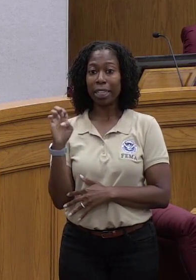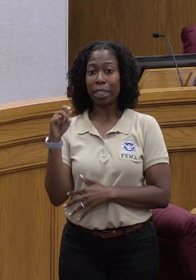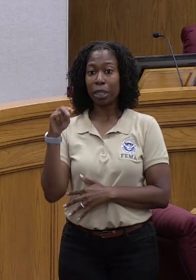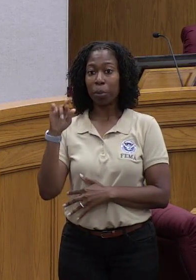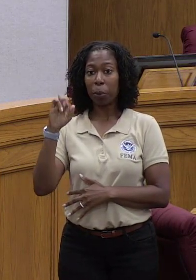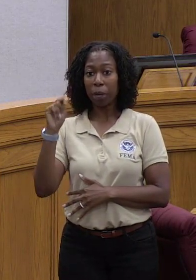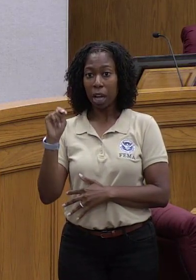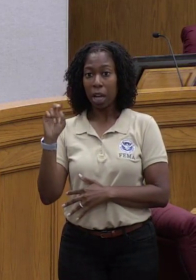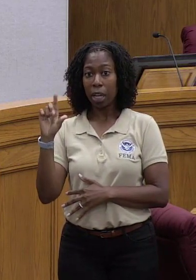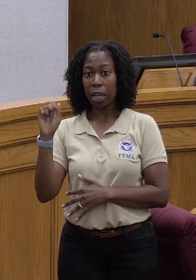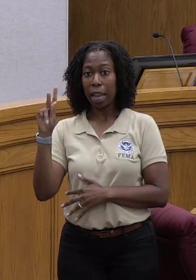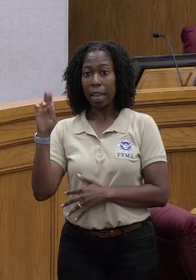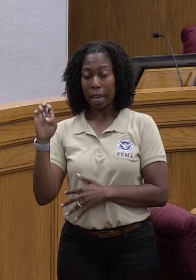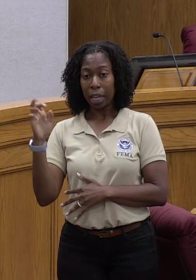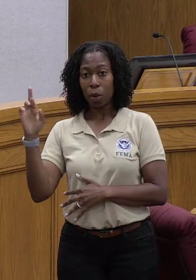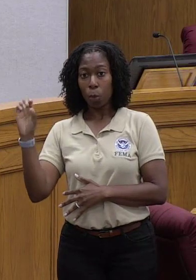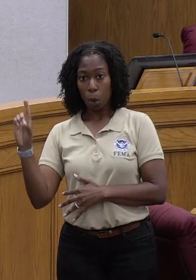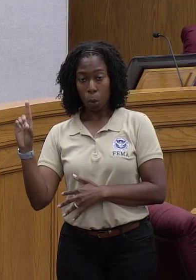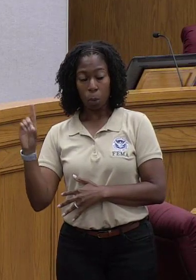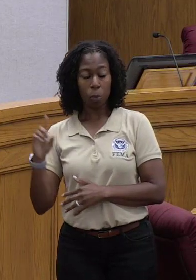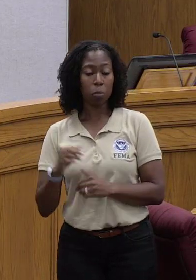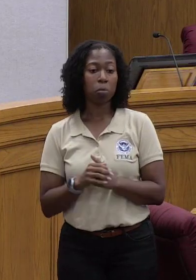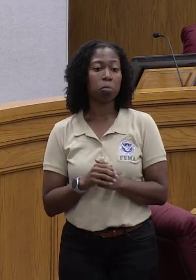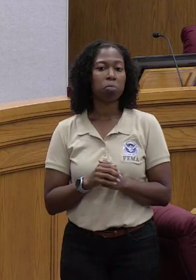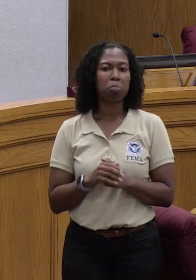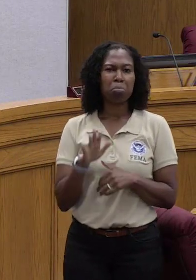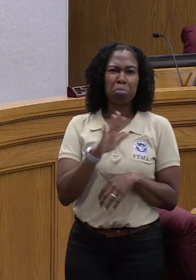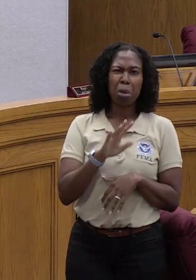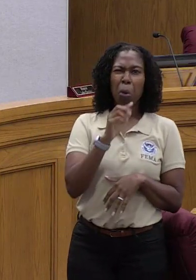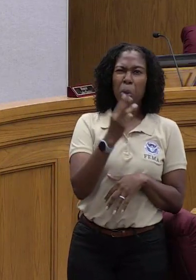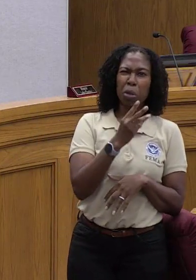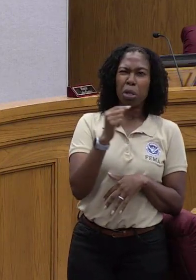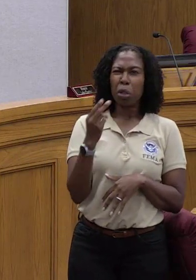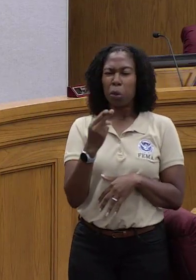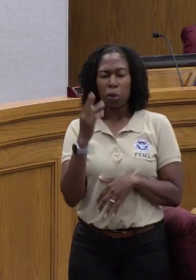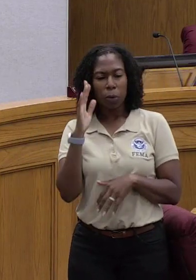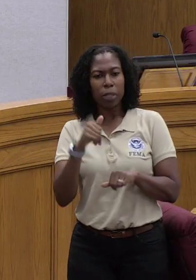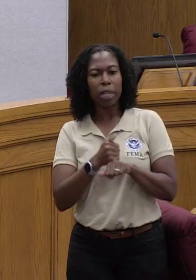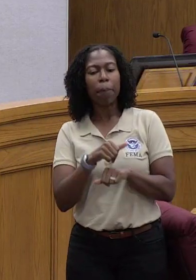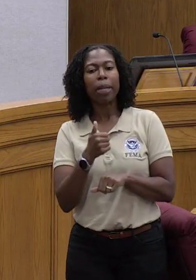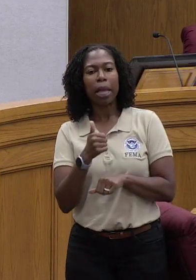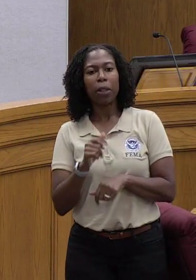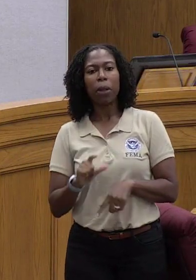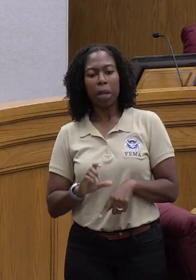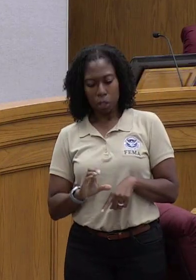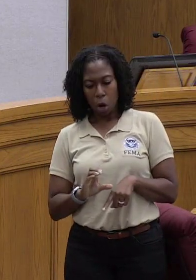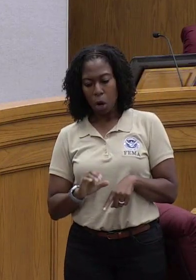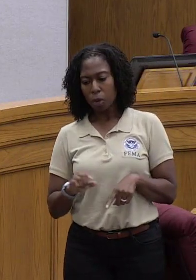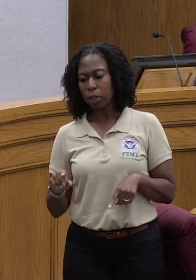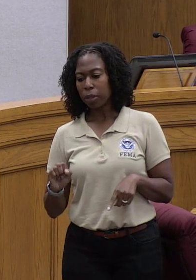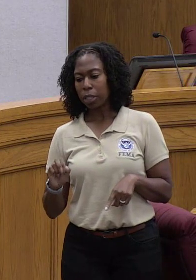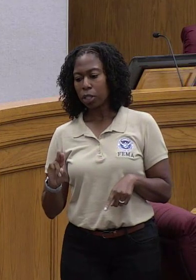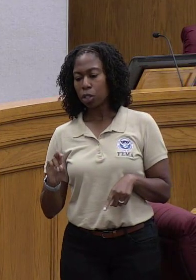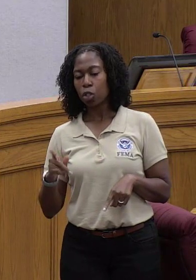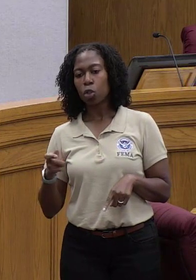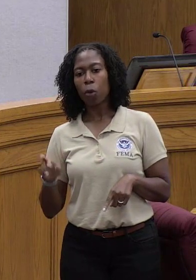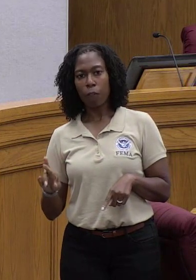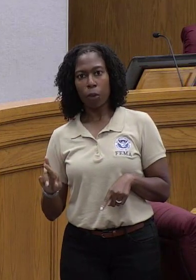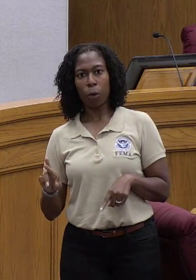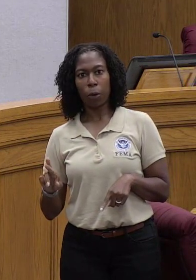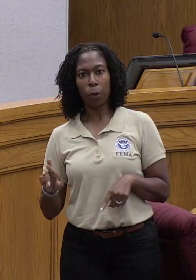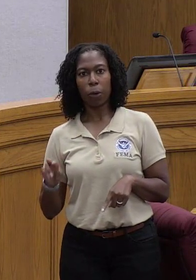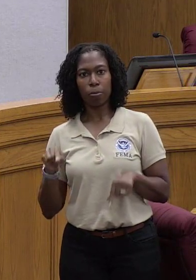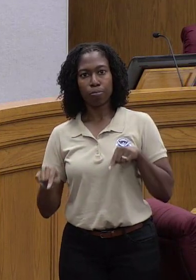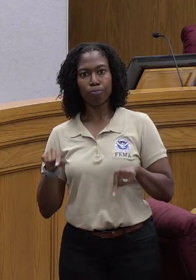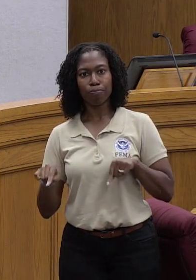by midweek we plan to have an additional facility in Lake Charles and one in Sulphur. The Wi-Fi is open to anyone in the